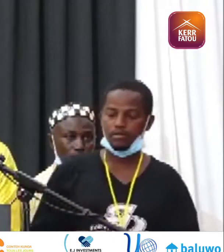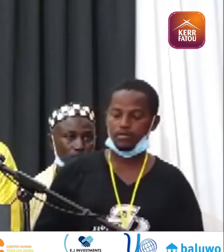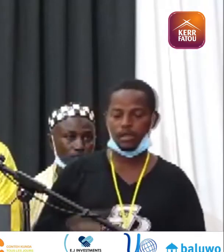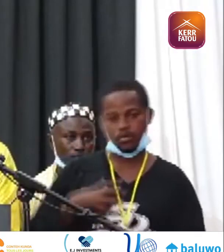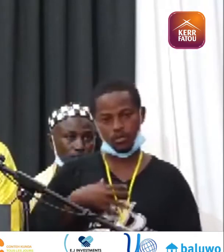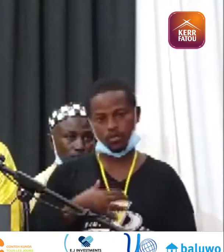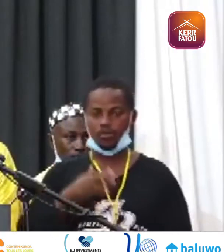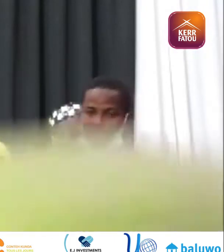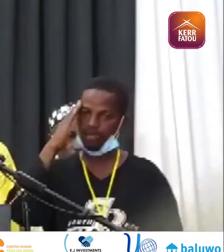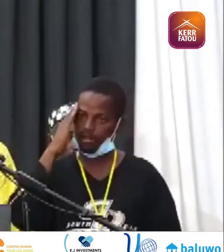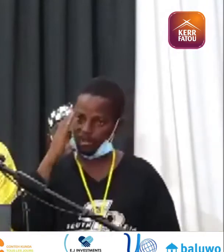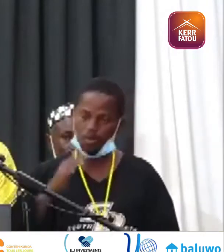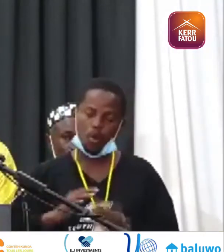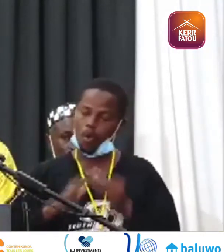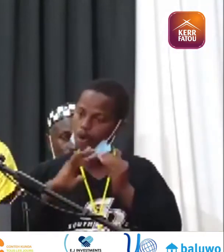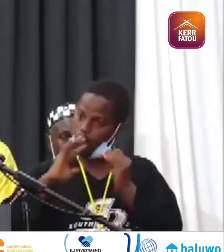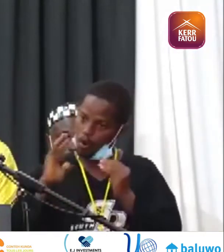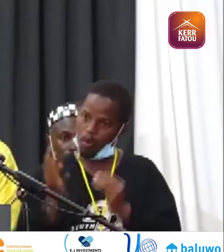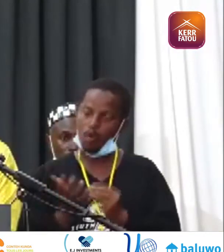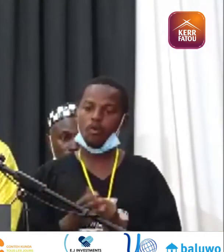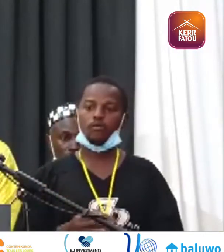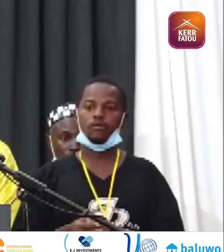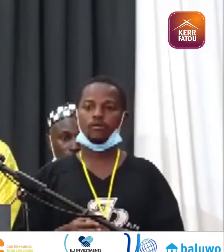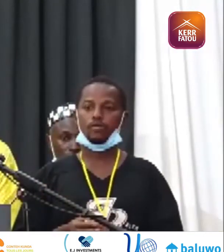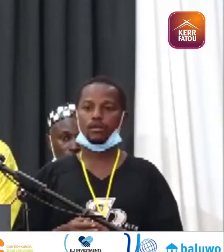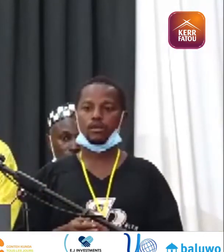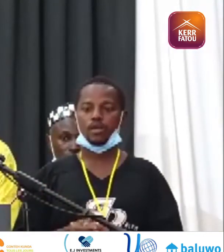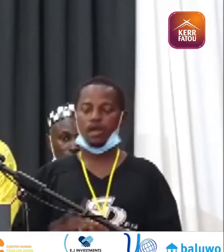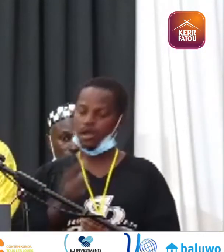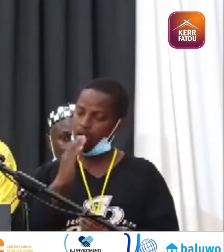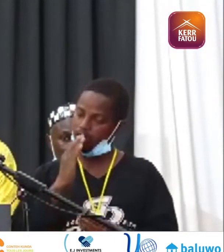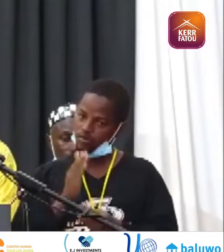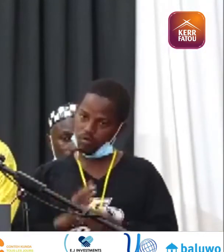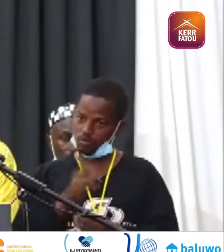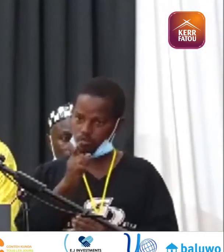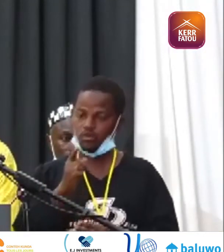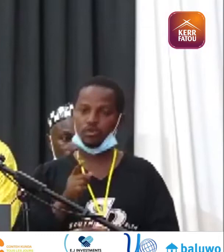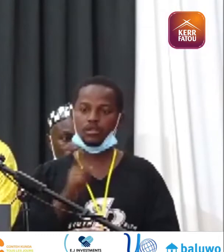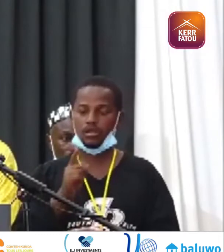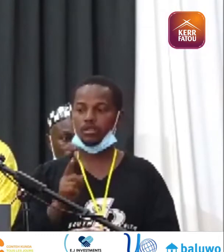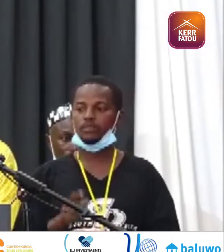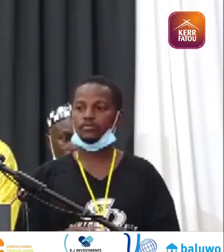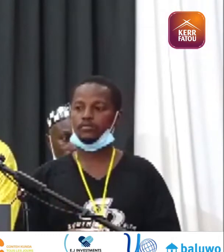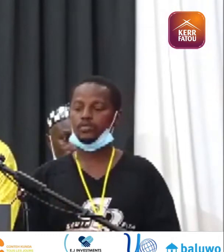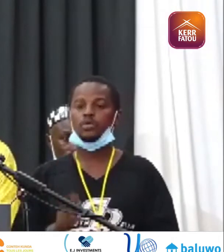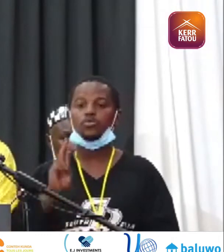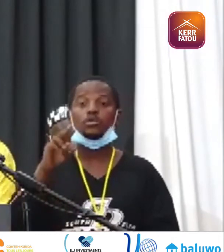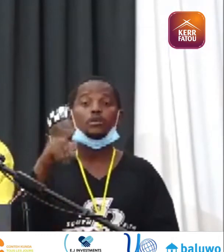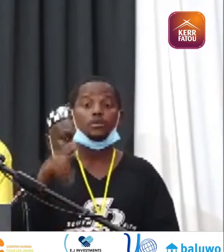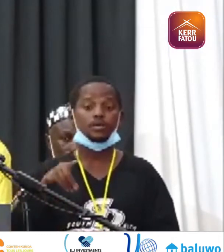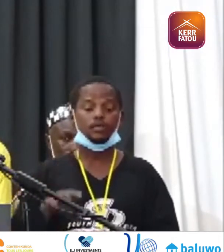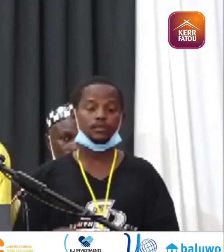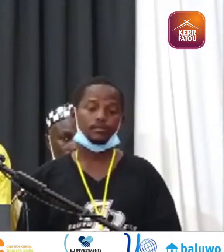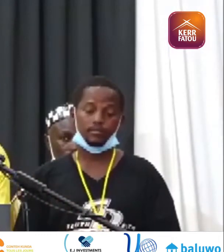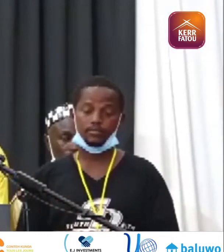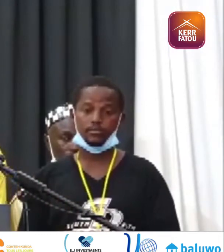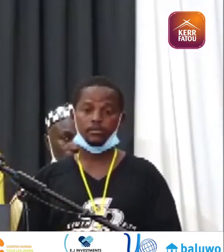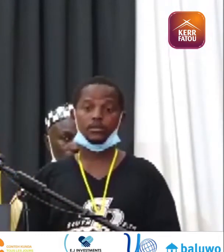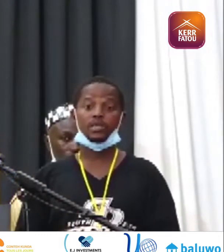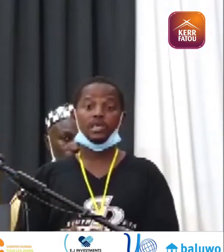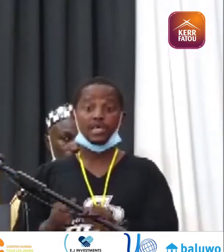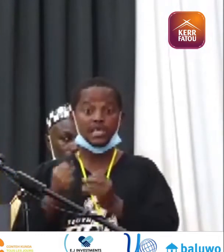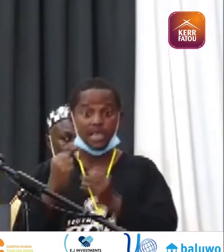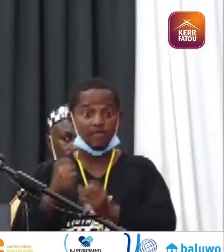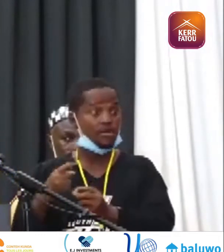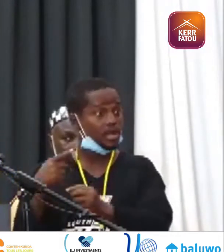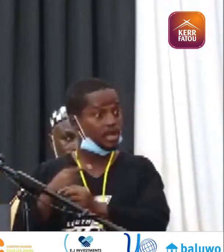I would like to thank you all and assure you that the UDP stands